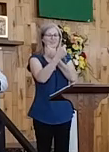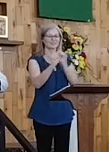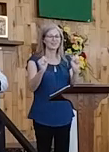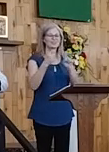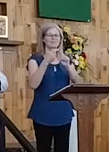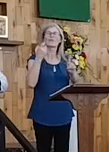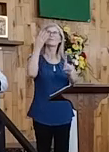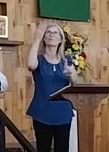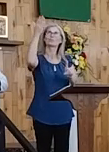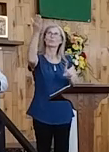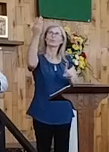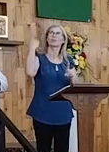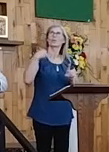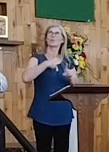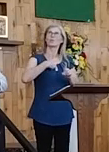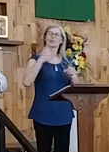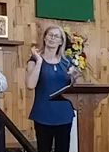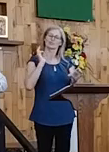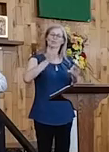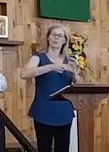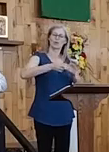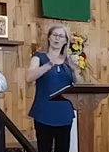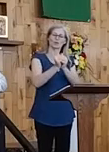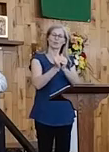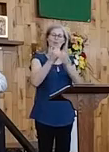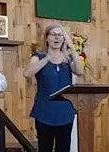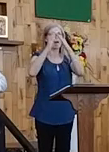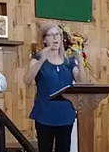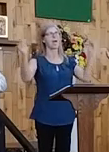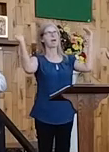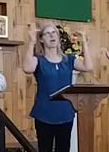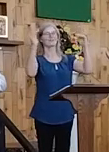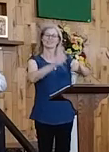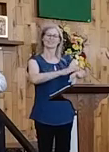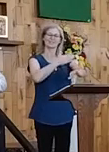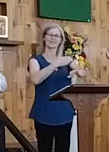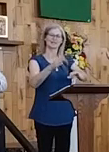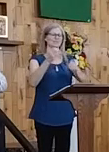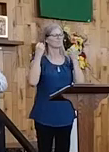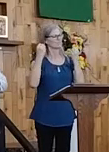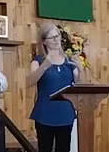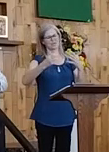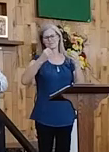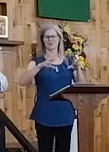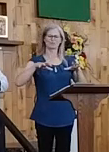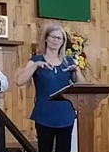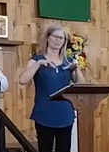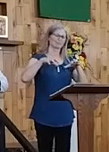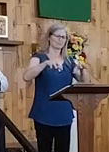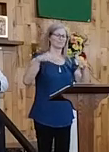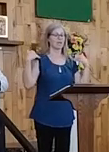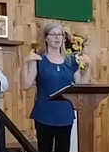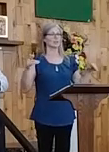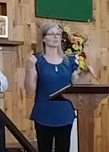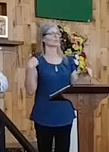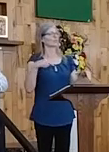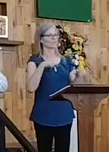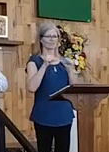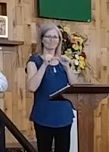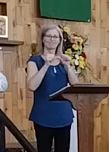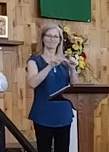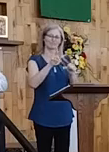from you, we join in the heavenly hymn of countless hosts as without end we